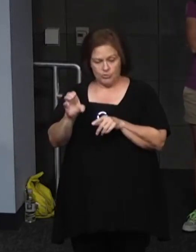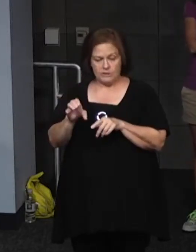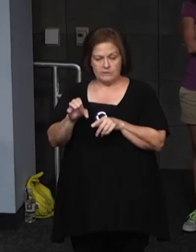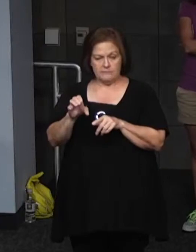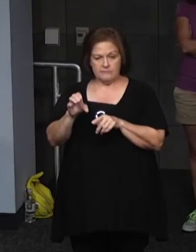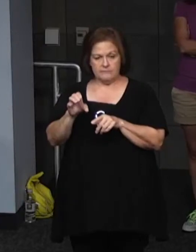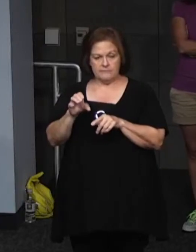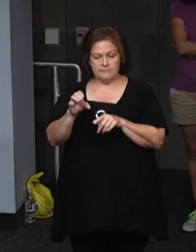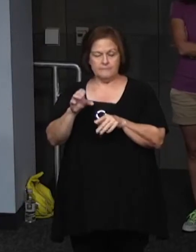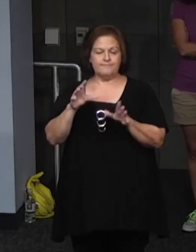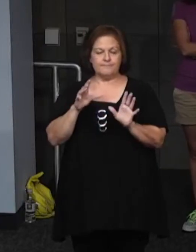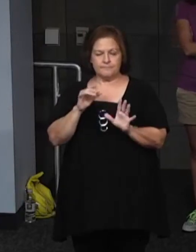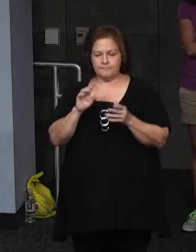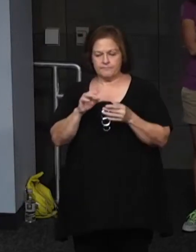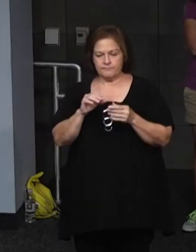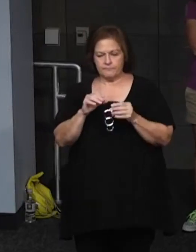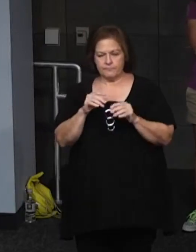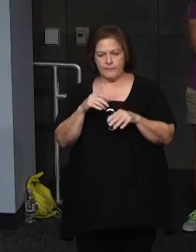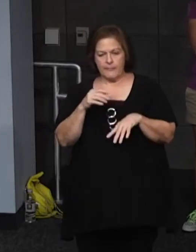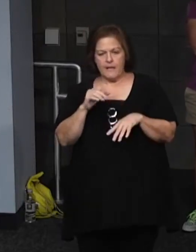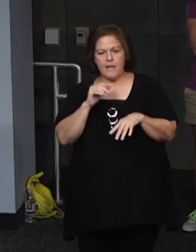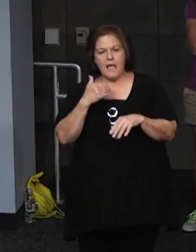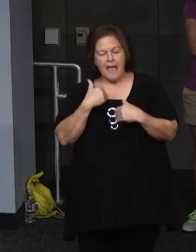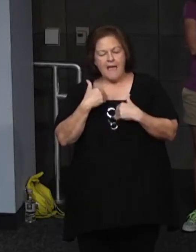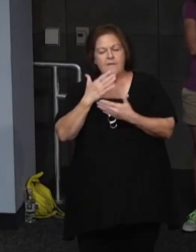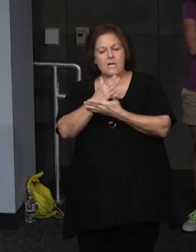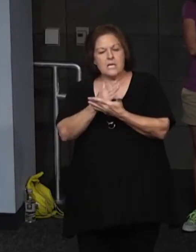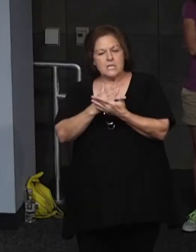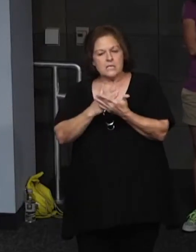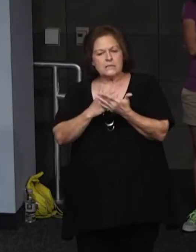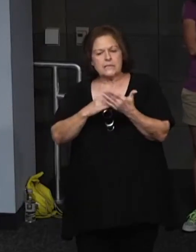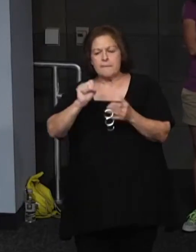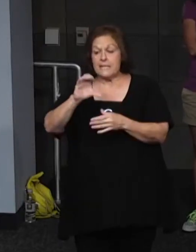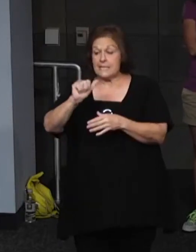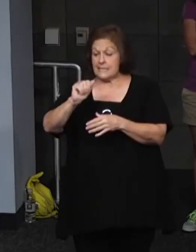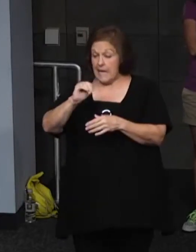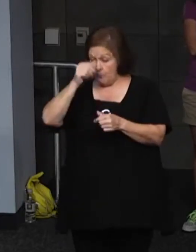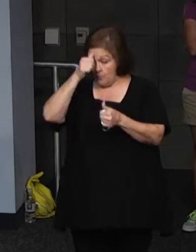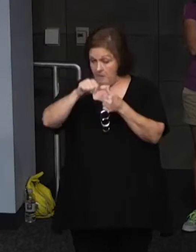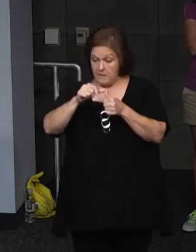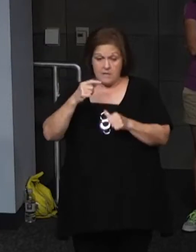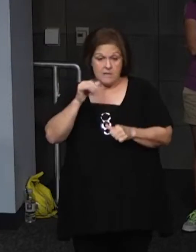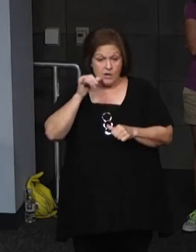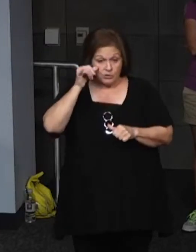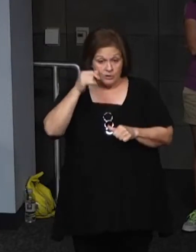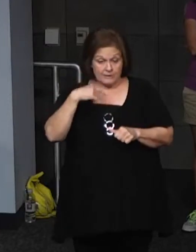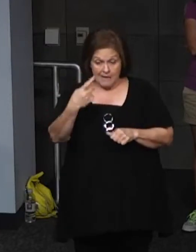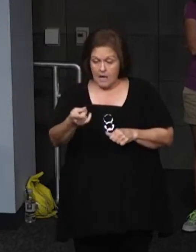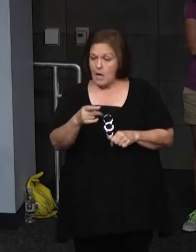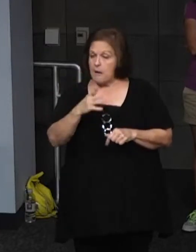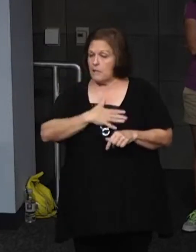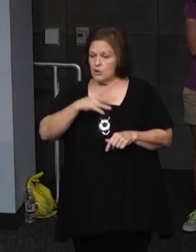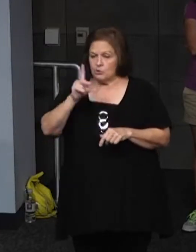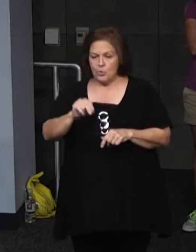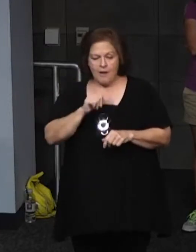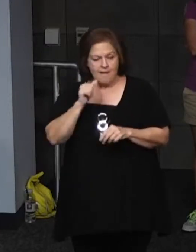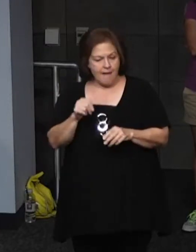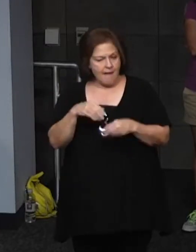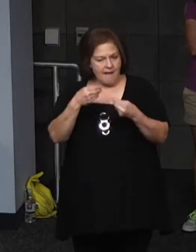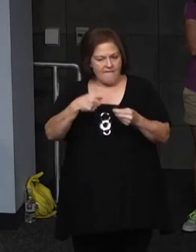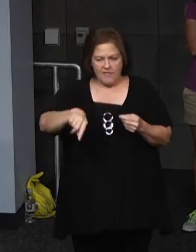1-800-621-3362. Yesterday, I alerted you to some scams going on. Please do not give your personal information to anyone unless you know